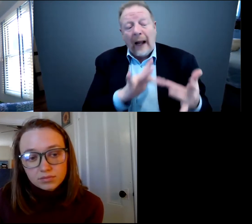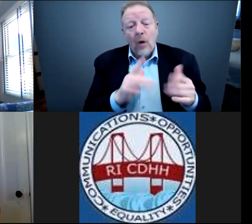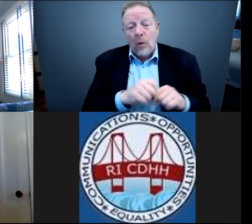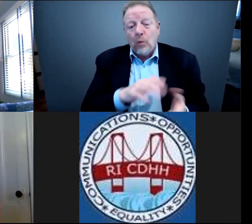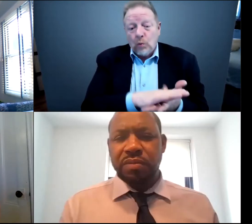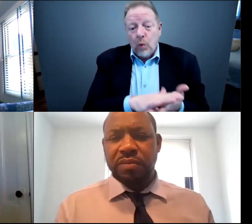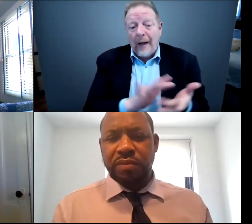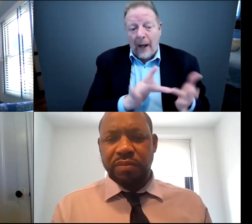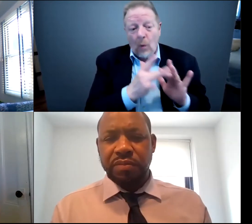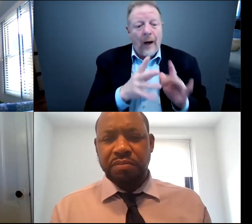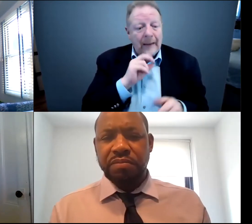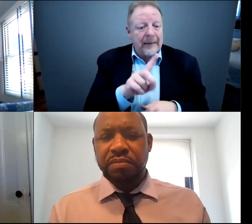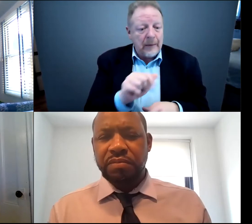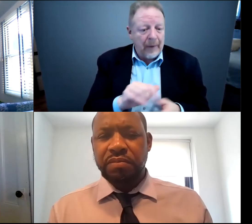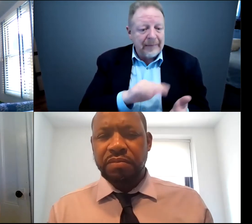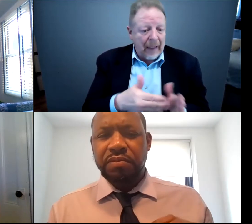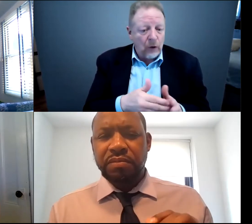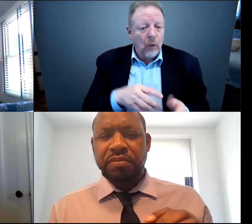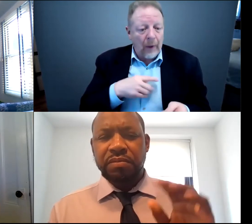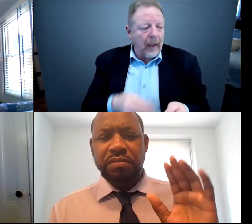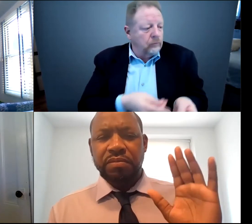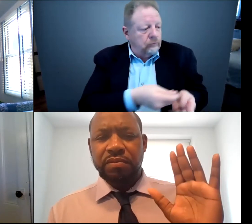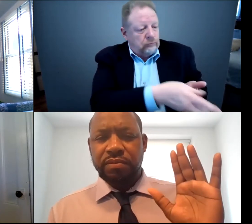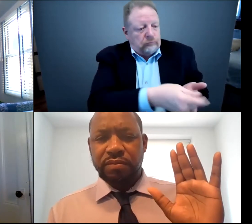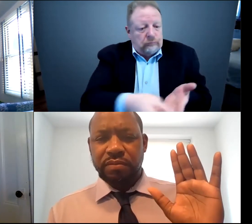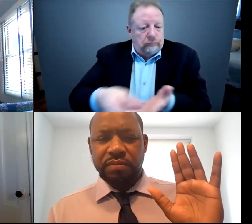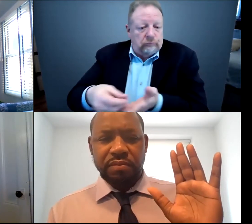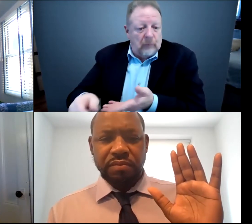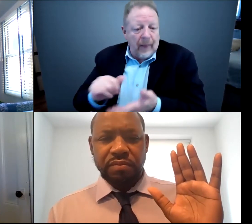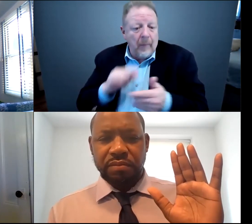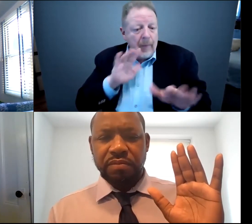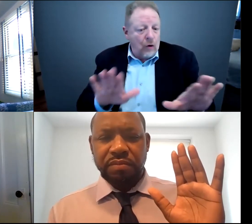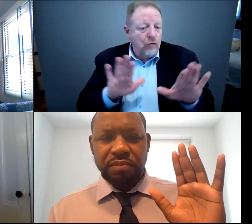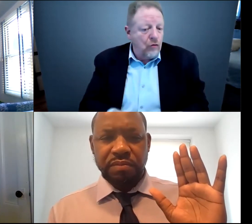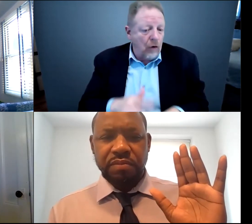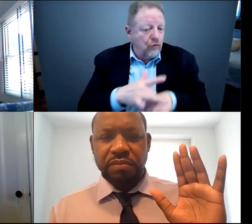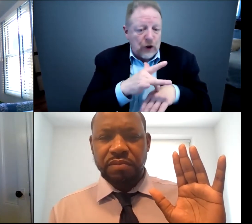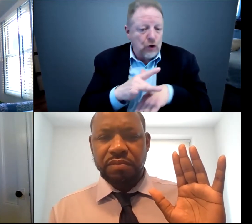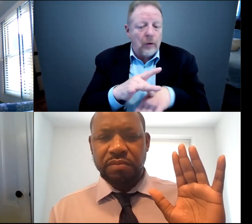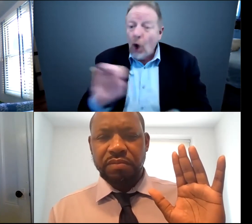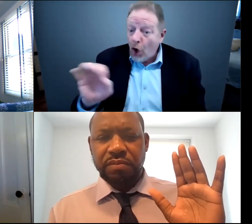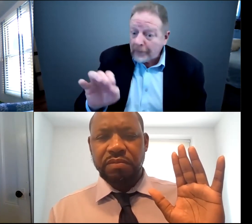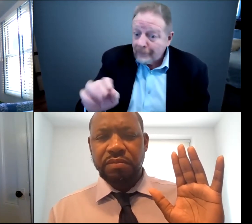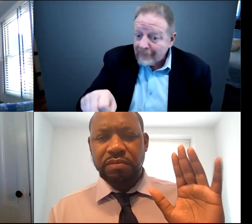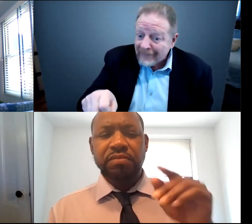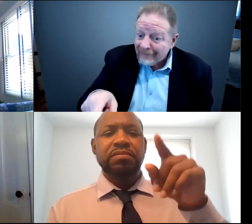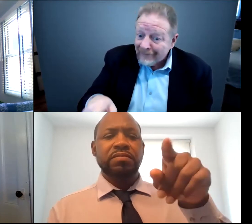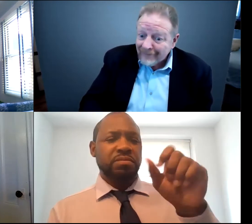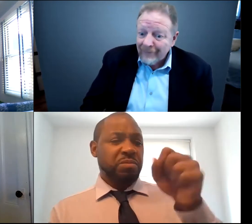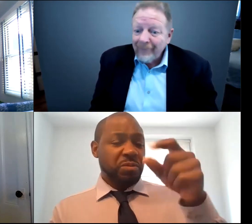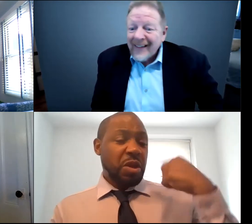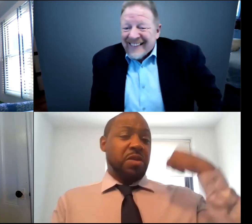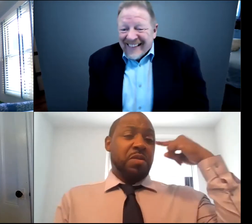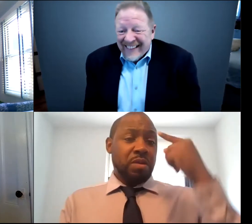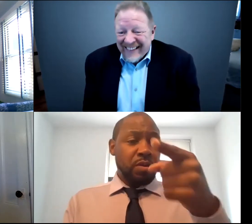networks and disability centers inside those schools, and that might be a great resource. Ernest?